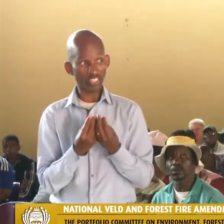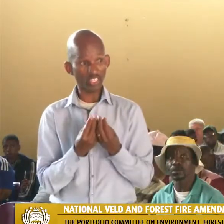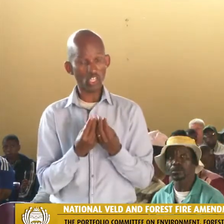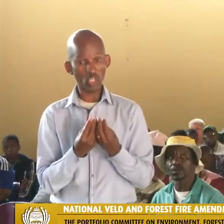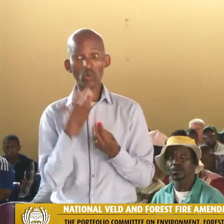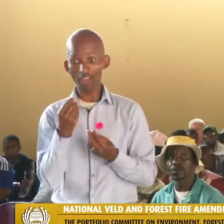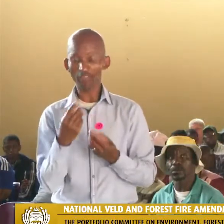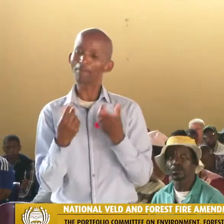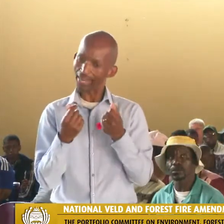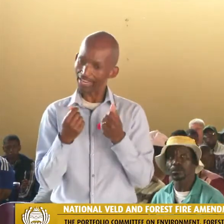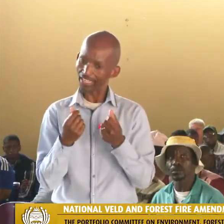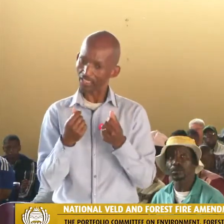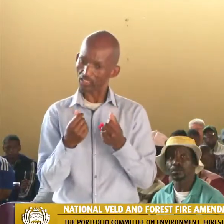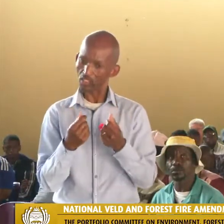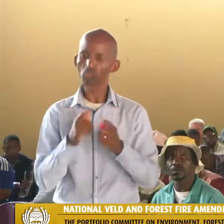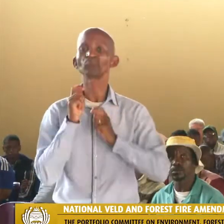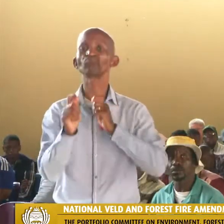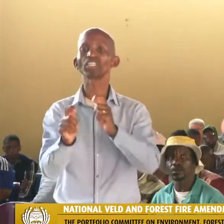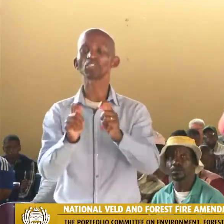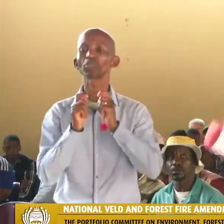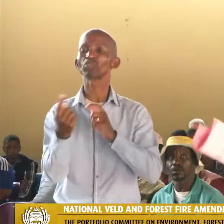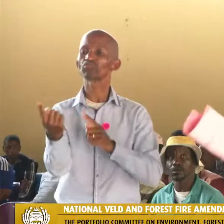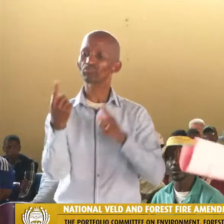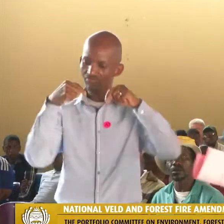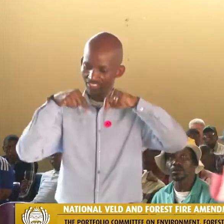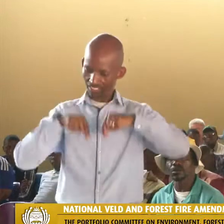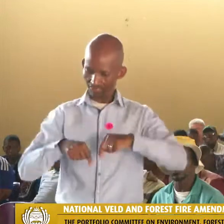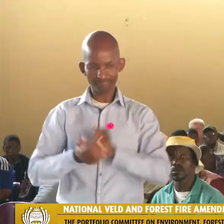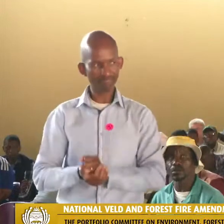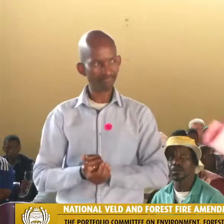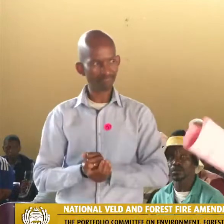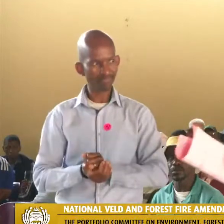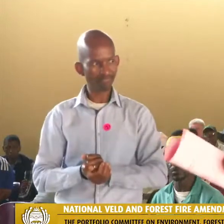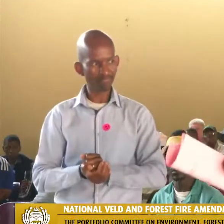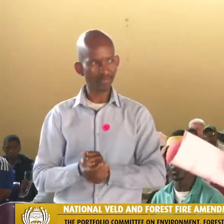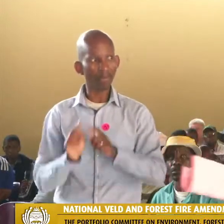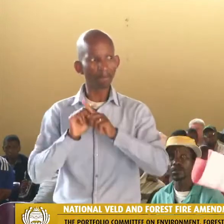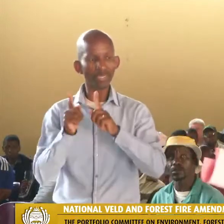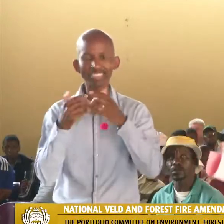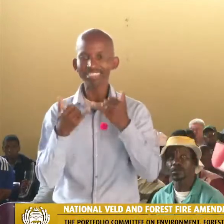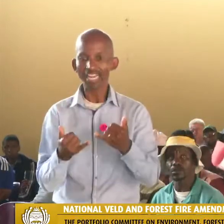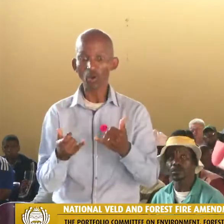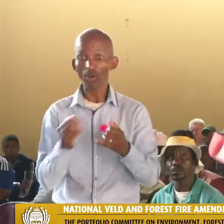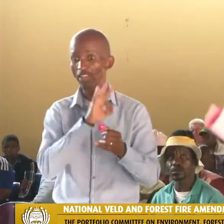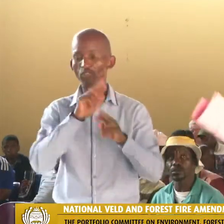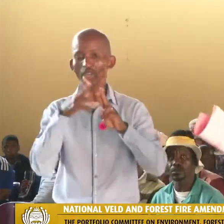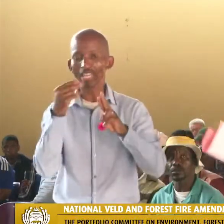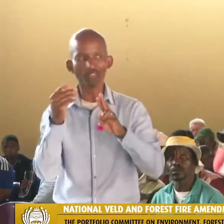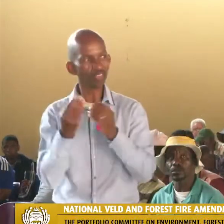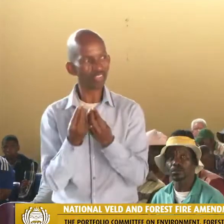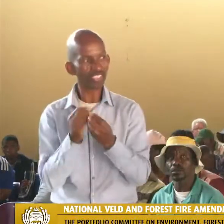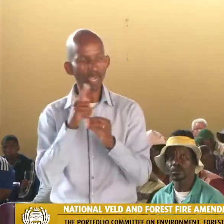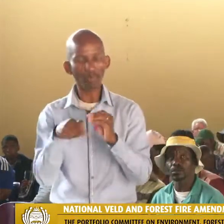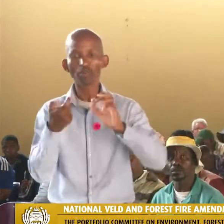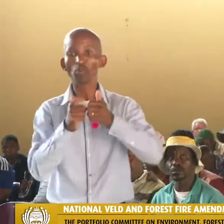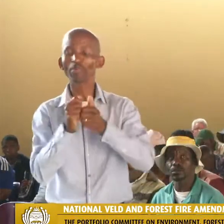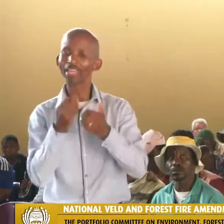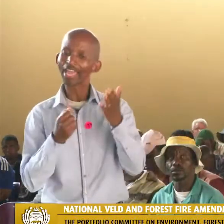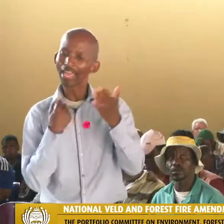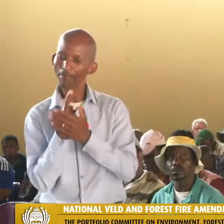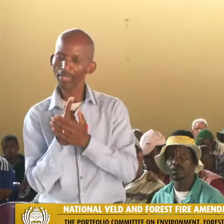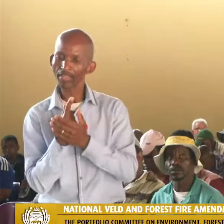yokugqibela ukuze ndikwazi ukuyilima. Xa ndingazuba nesivuno ngenxa yesizathu